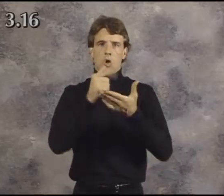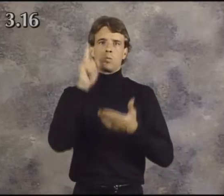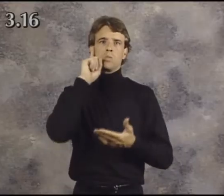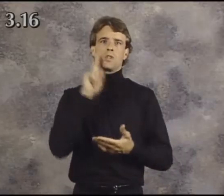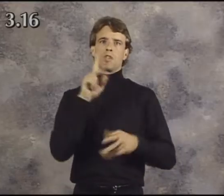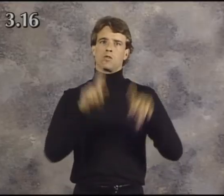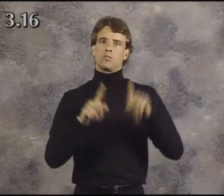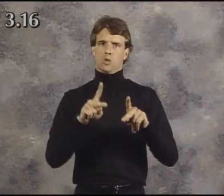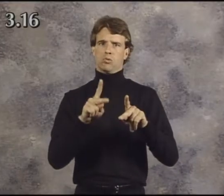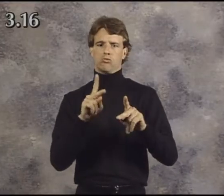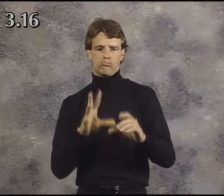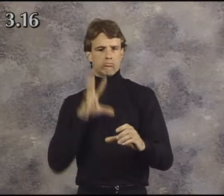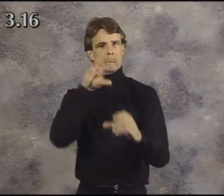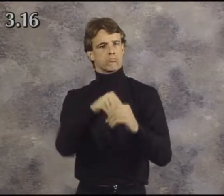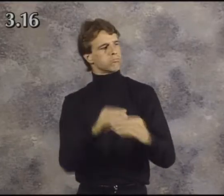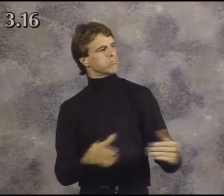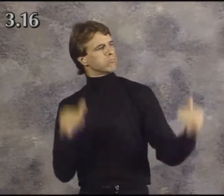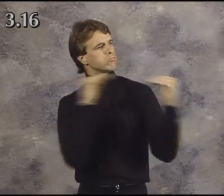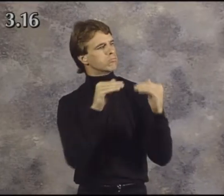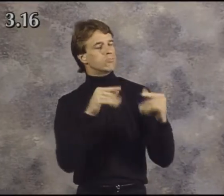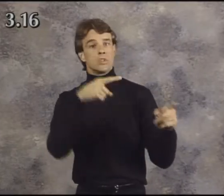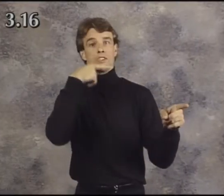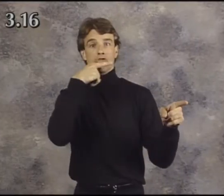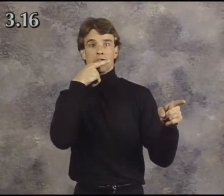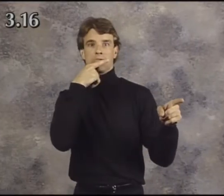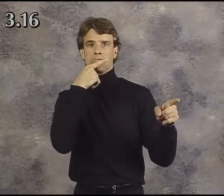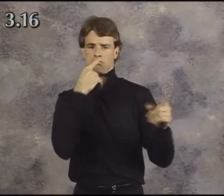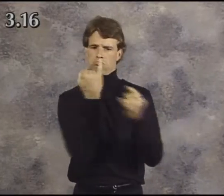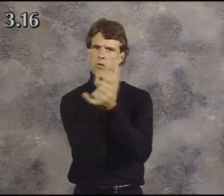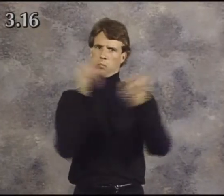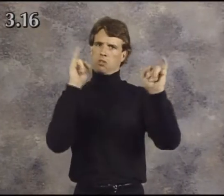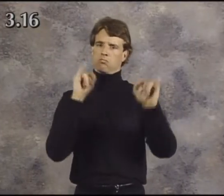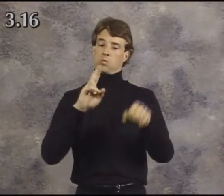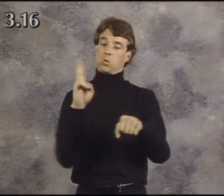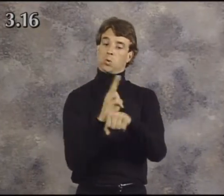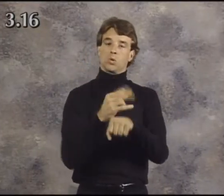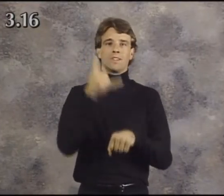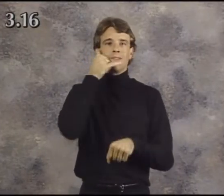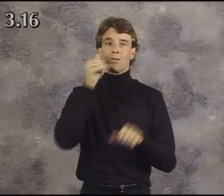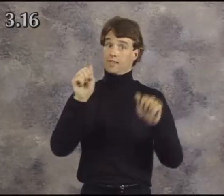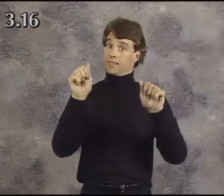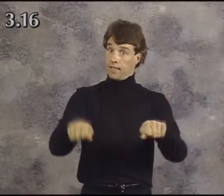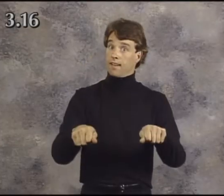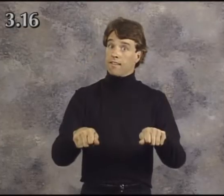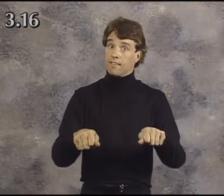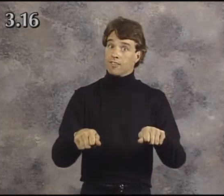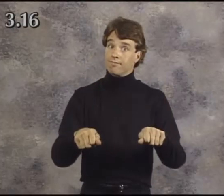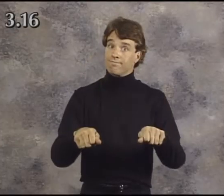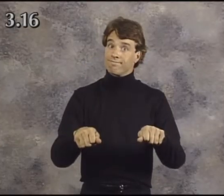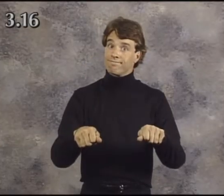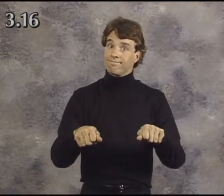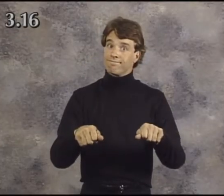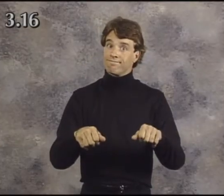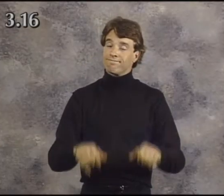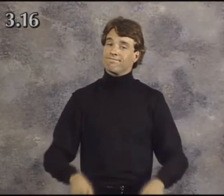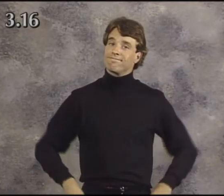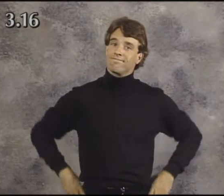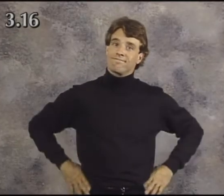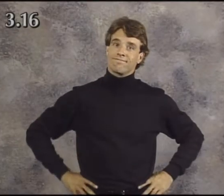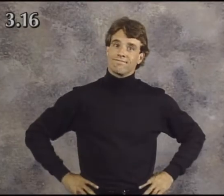Oh, this is a wonderful service which enables a deaf person equal access, giving us the independence of making our own